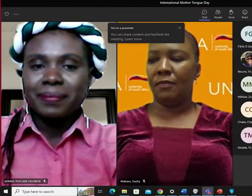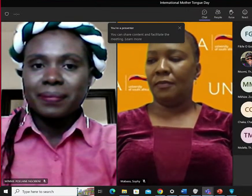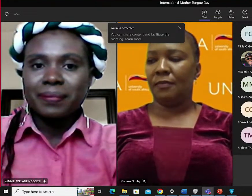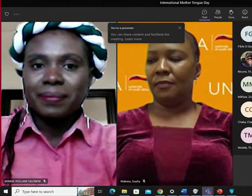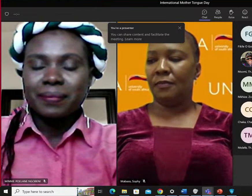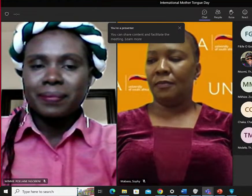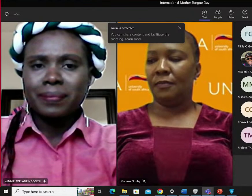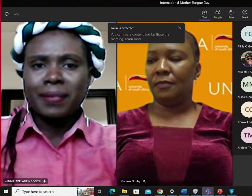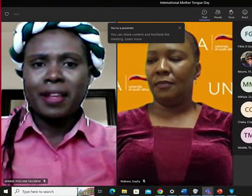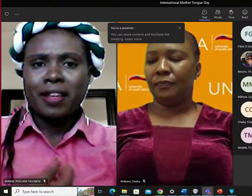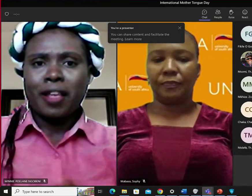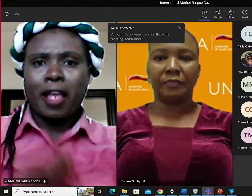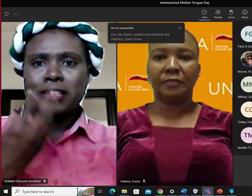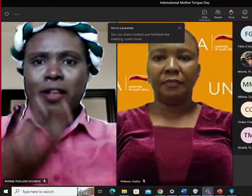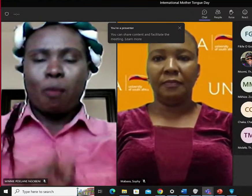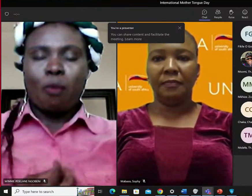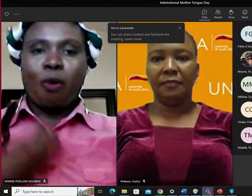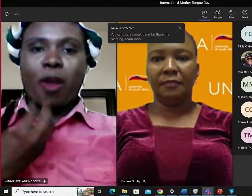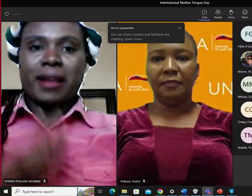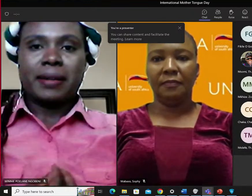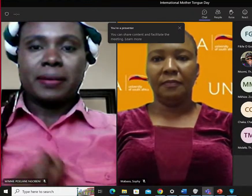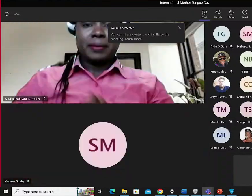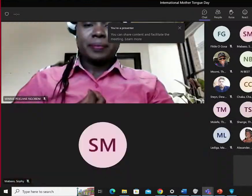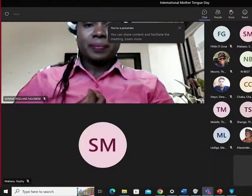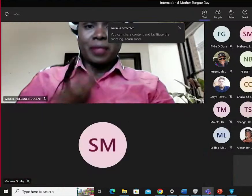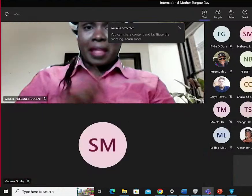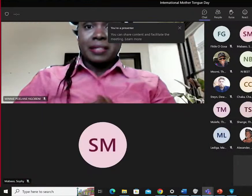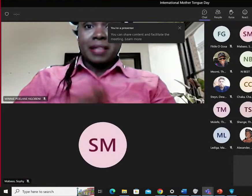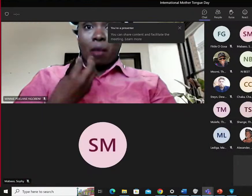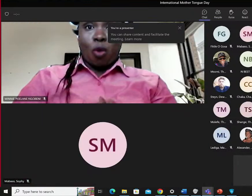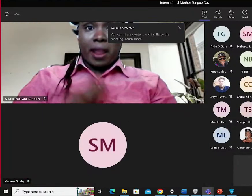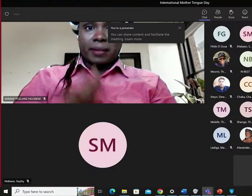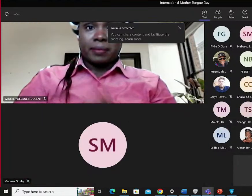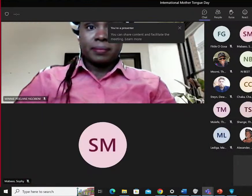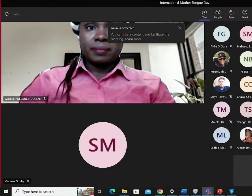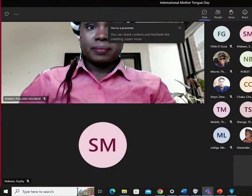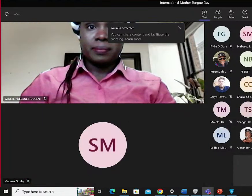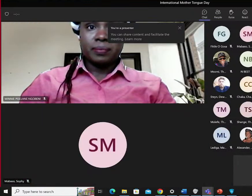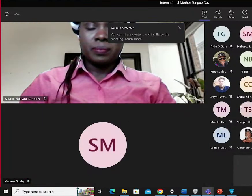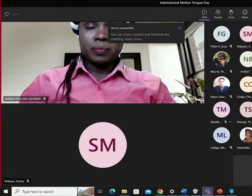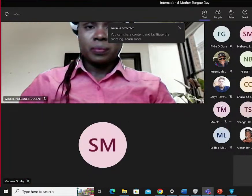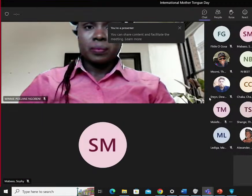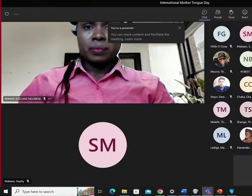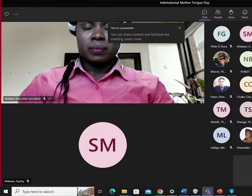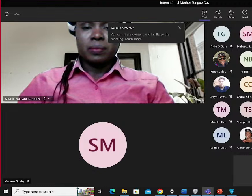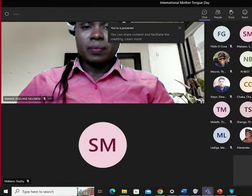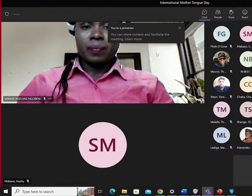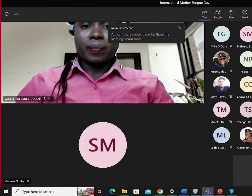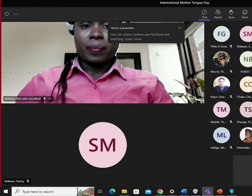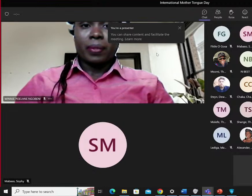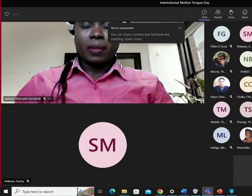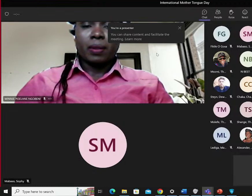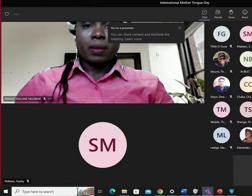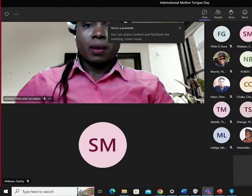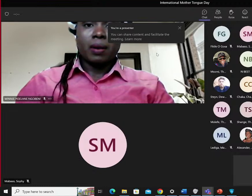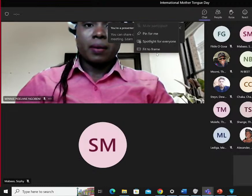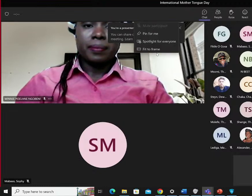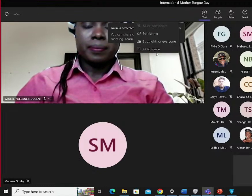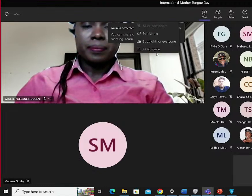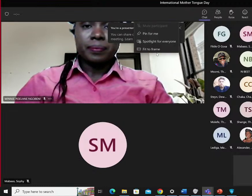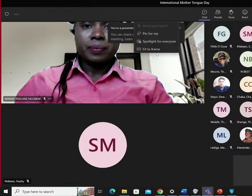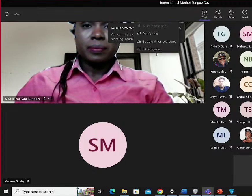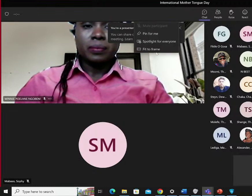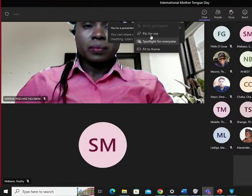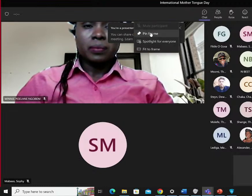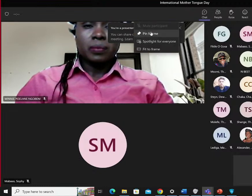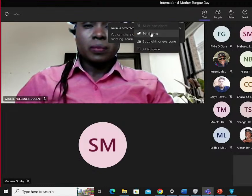Nezibalo sizifunde ngolwimi lwethu nontulo, olwethu ulwimi lwenkobe nontulo, khona ukuze sikwazi ukuthathela nontulo.